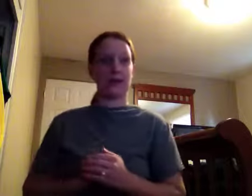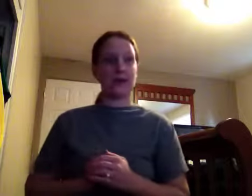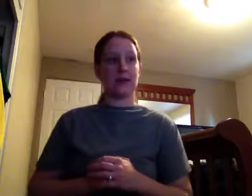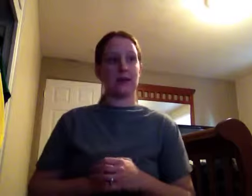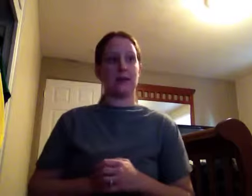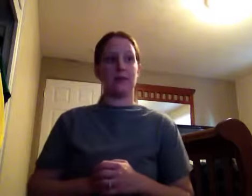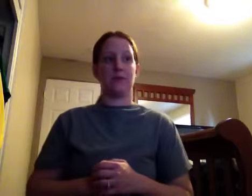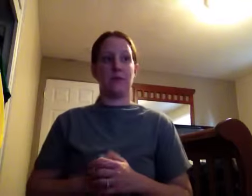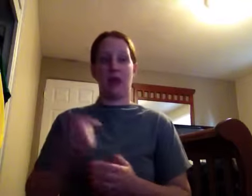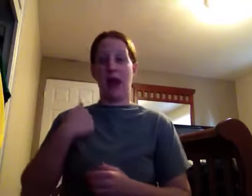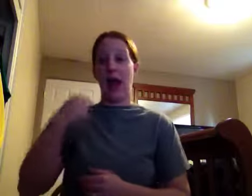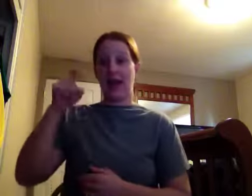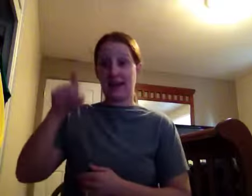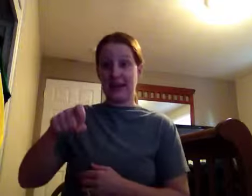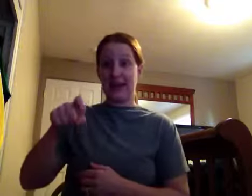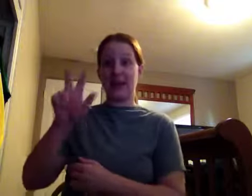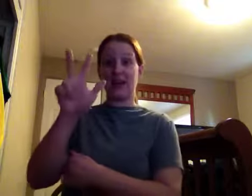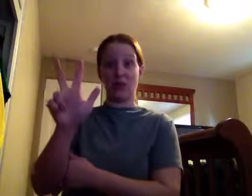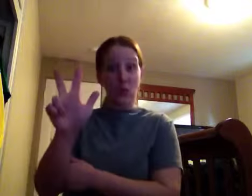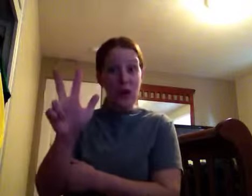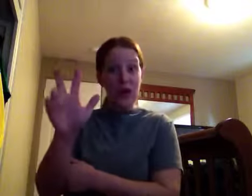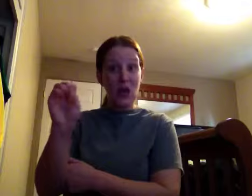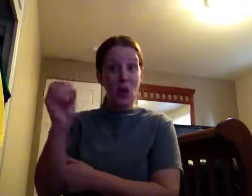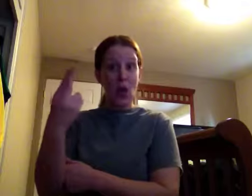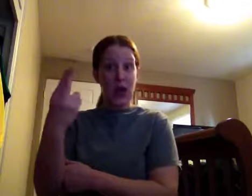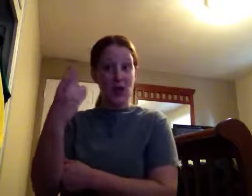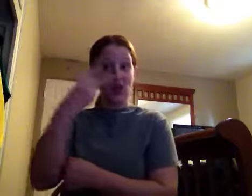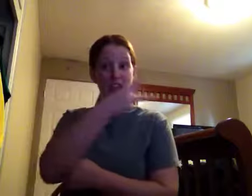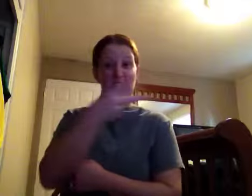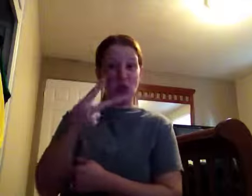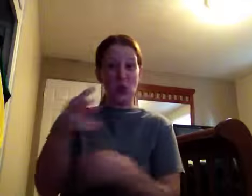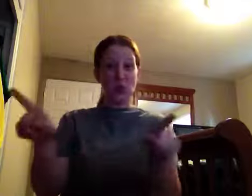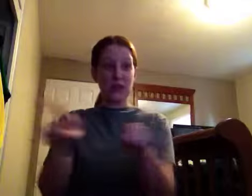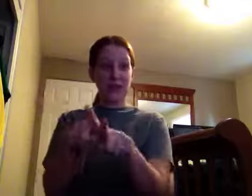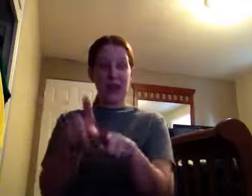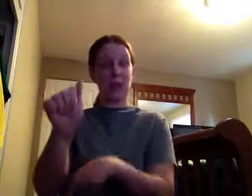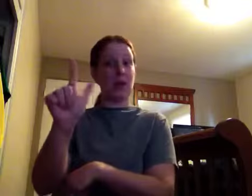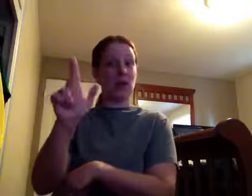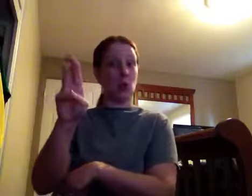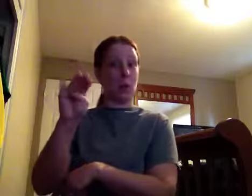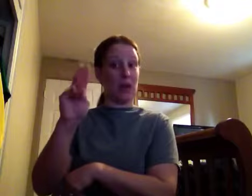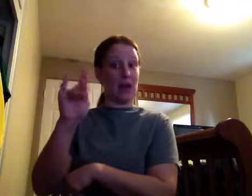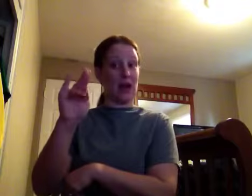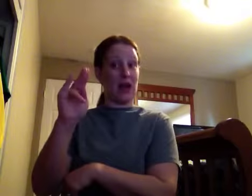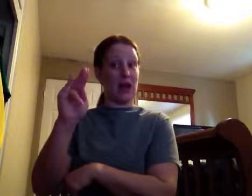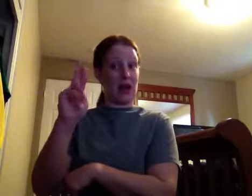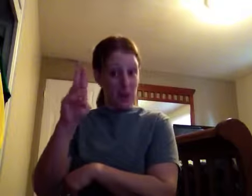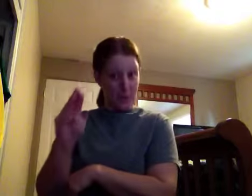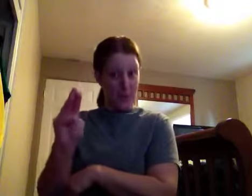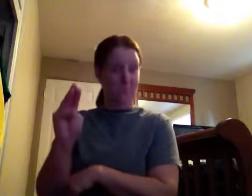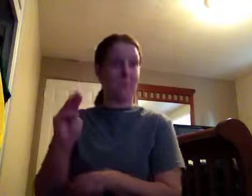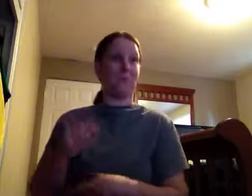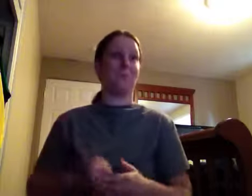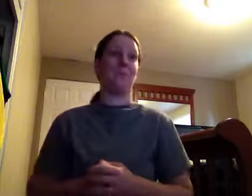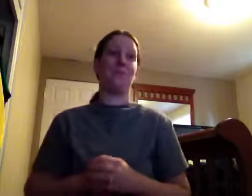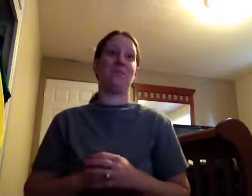All right, now how do I find out my percent composition by mass of each of these? Well, a little different. I have